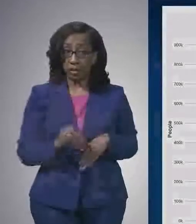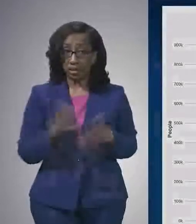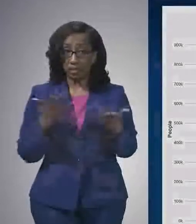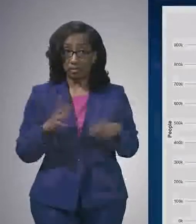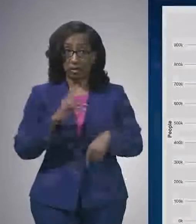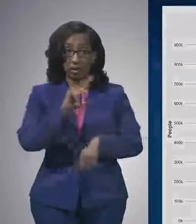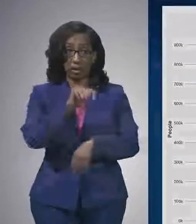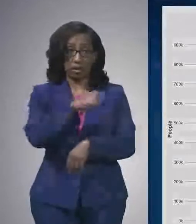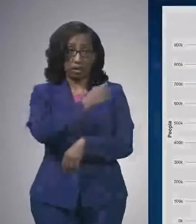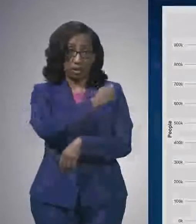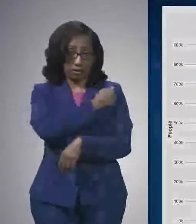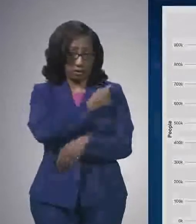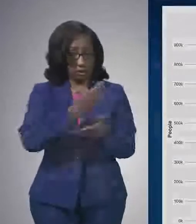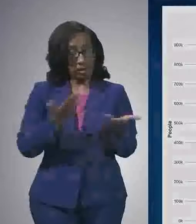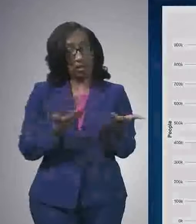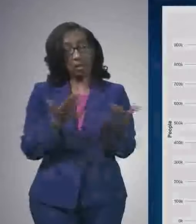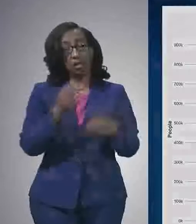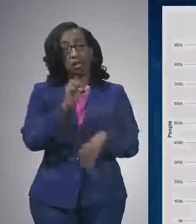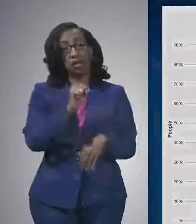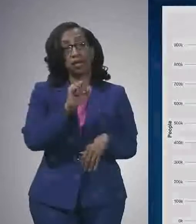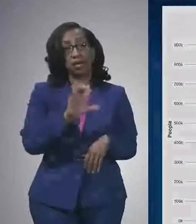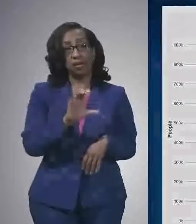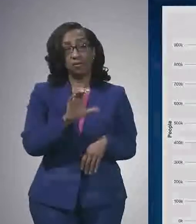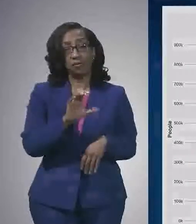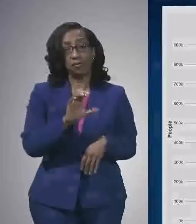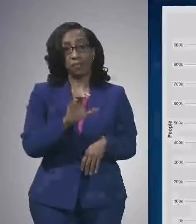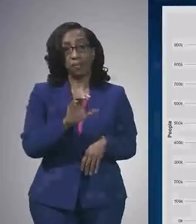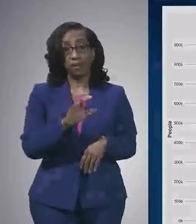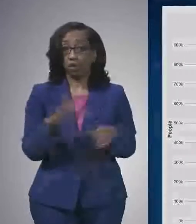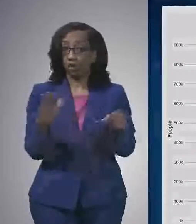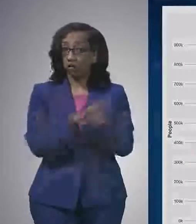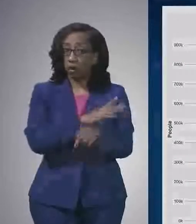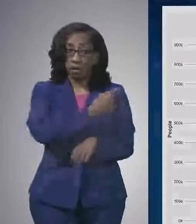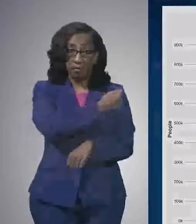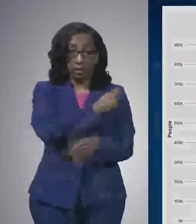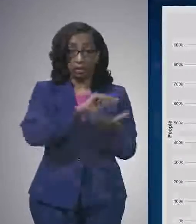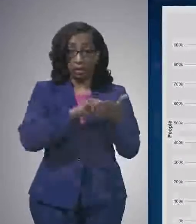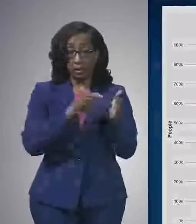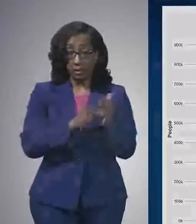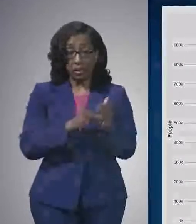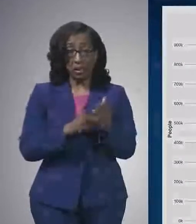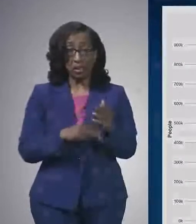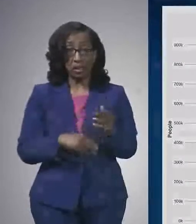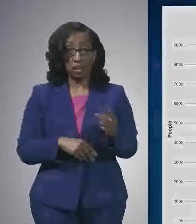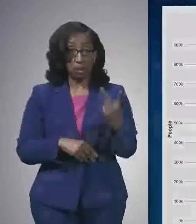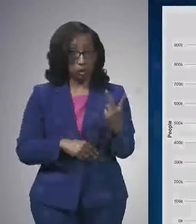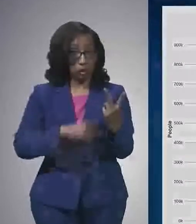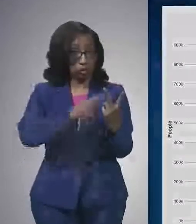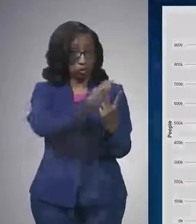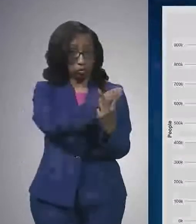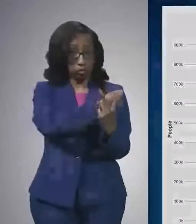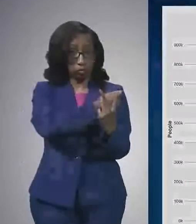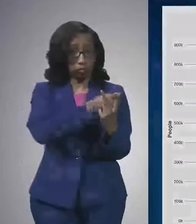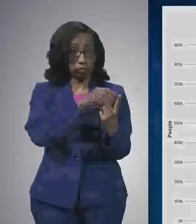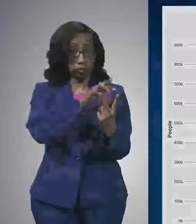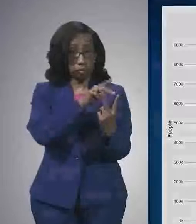County currently, and that percent fully vaccinated, meaning they've completed the entire series,